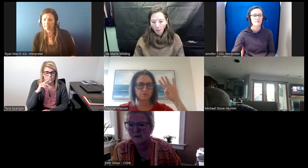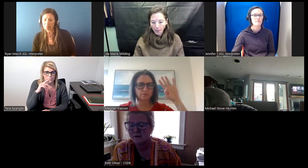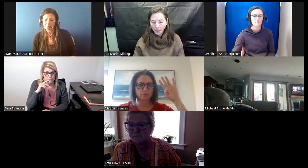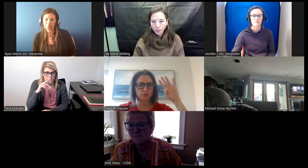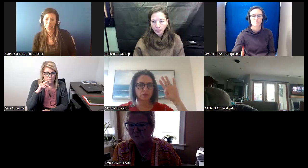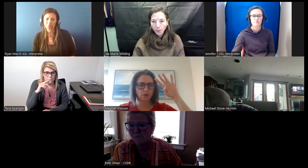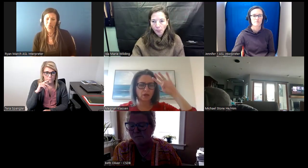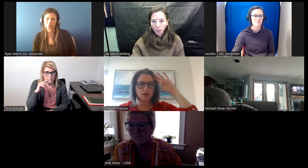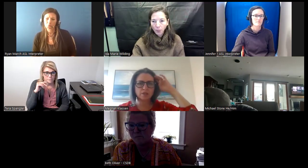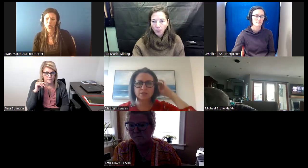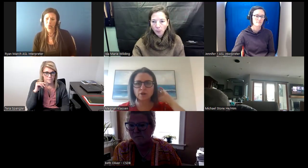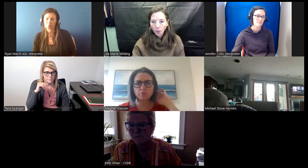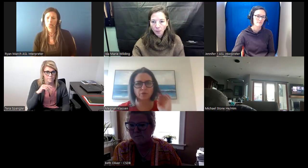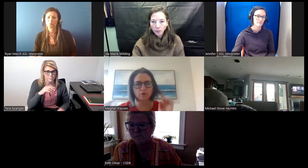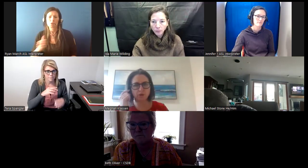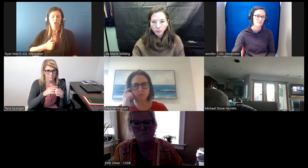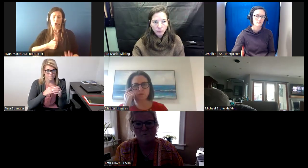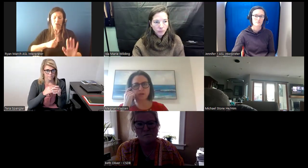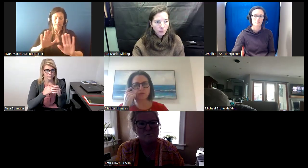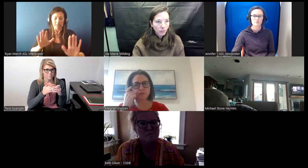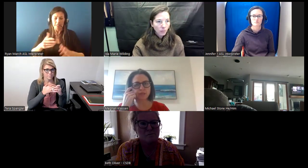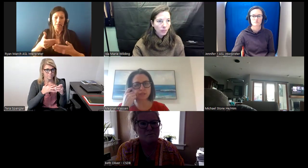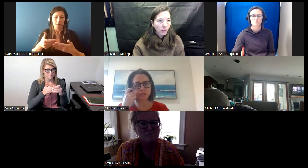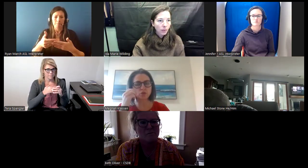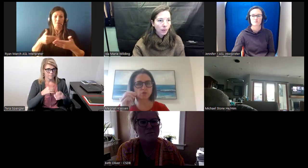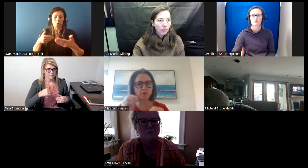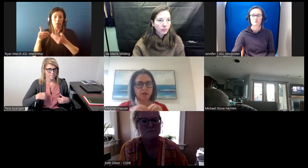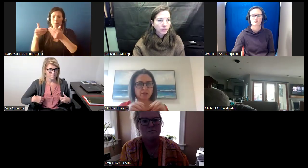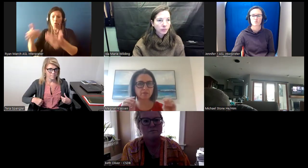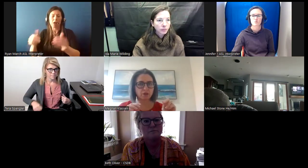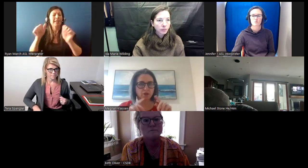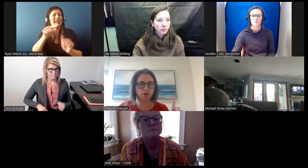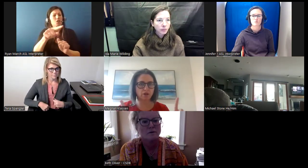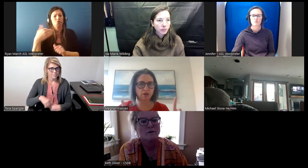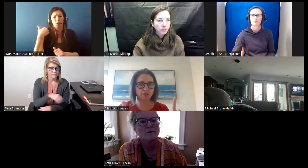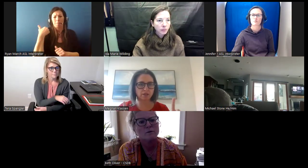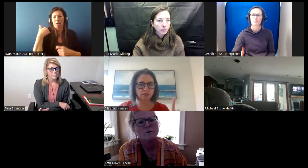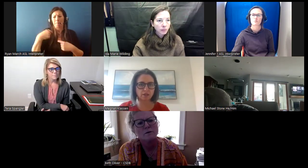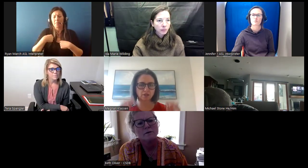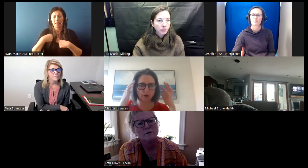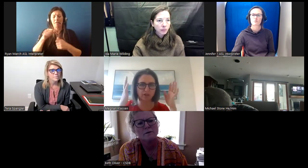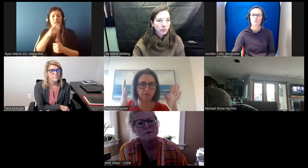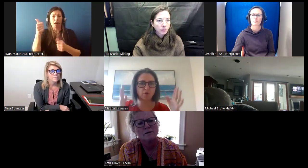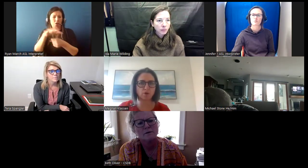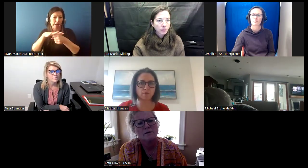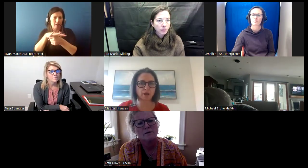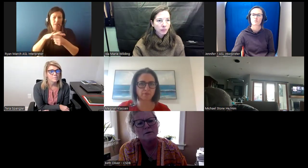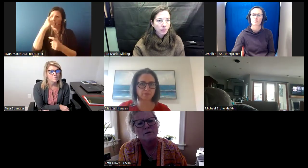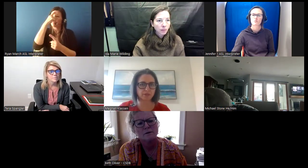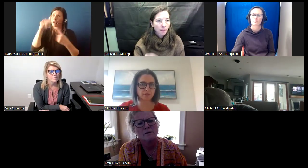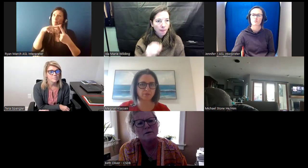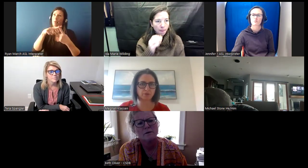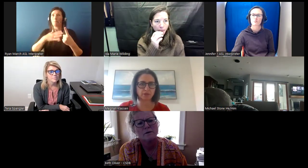But Megan, Sorry, before we move on from this, can you remind us of the other areas? I just want to think about where